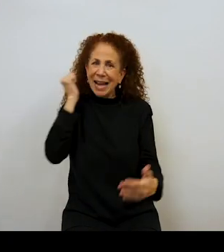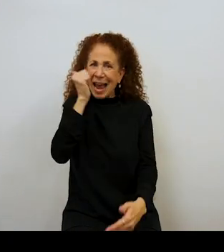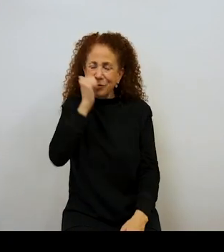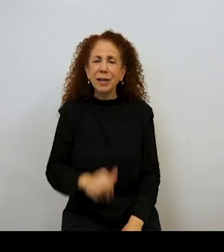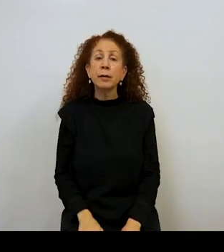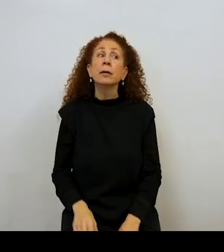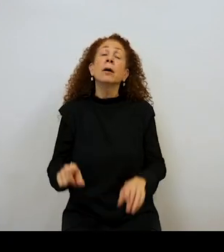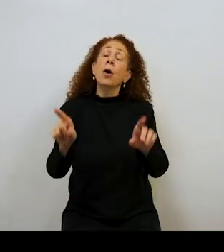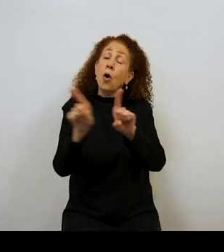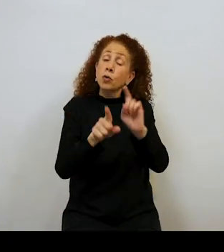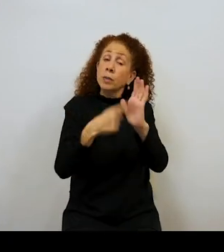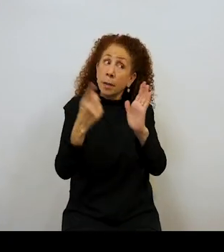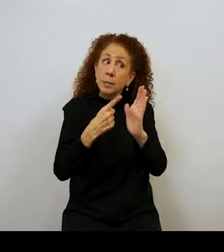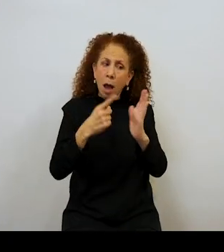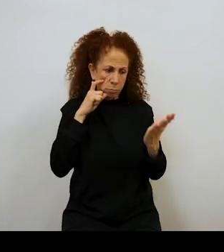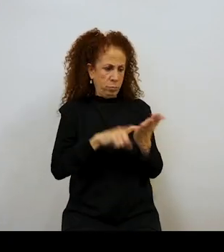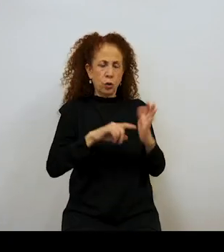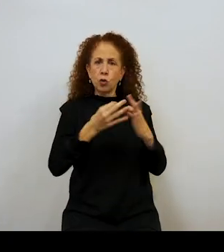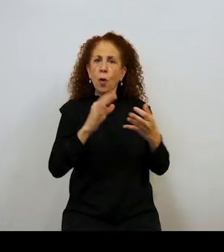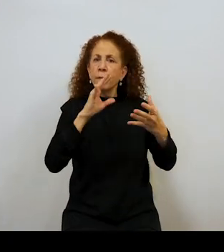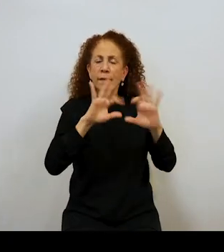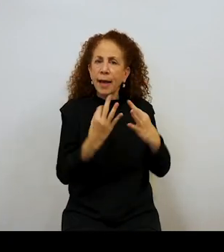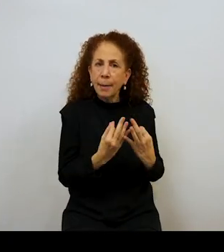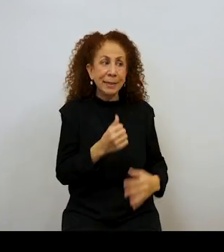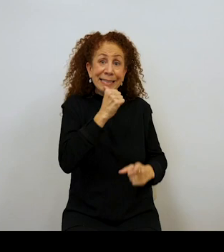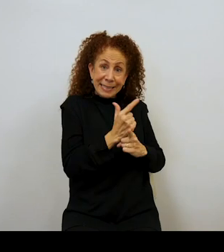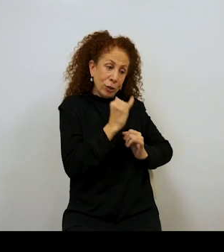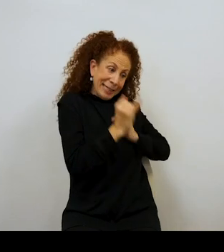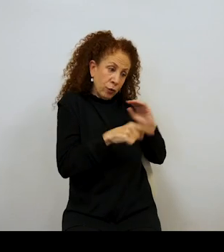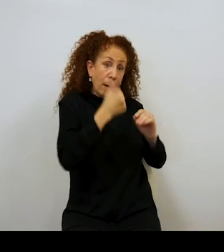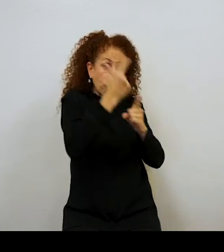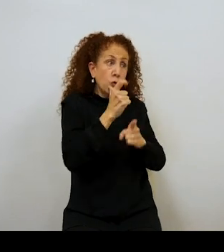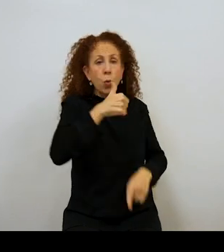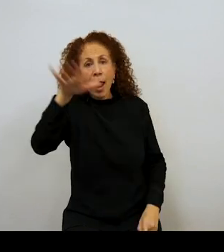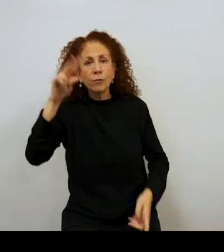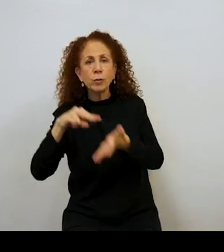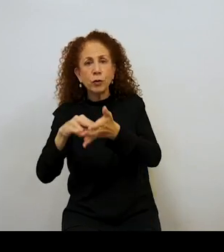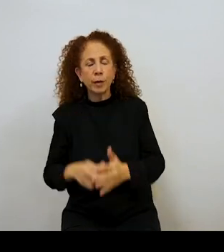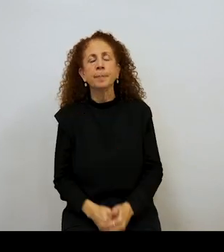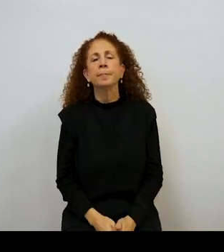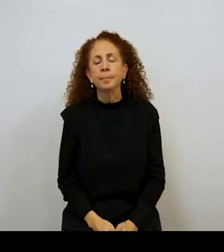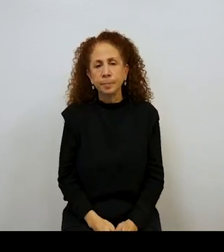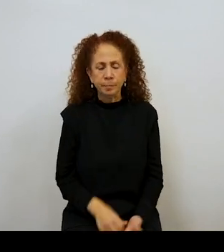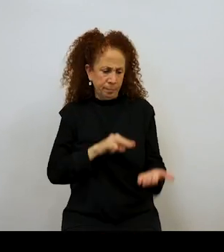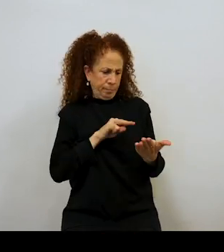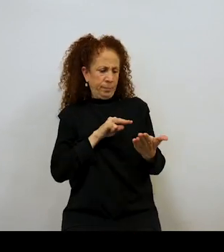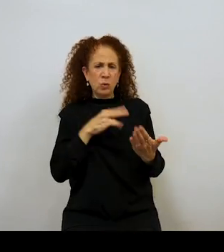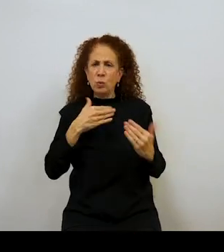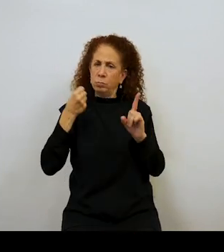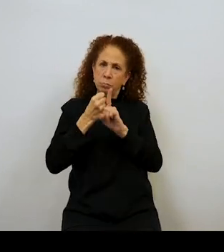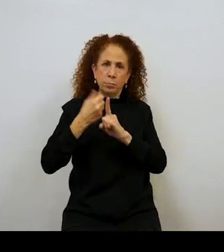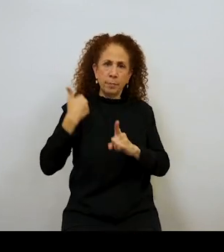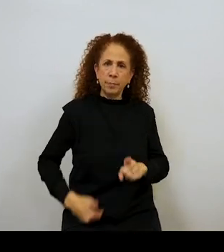were also occasional stories of families, of sisters being interviewed about this brother who had left. And I'd been very struck by